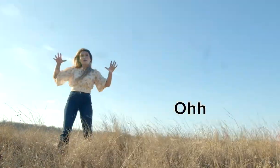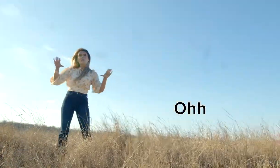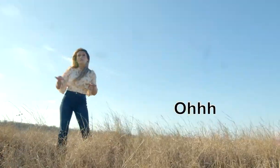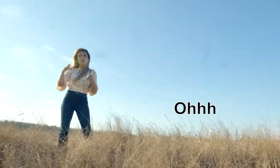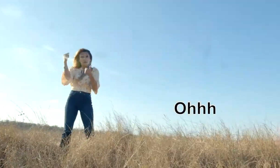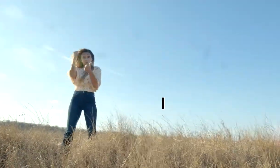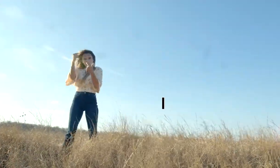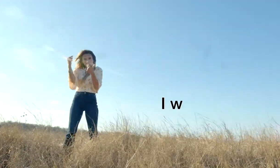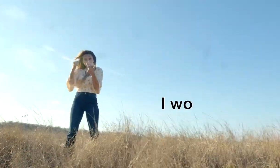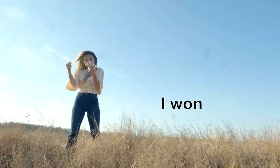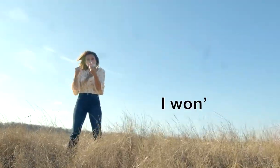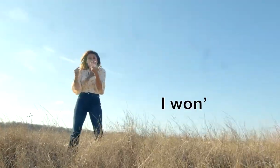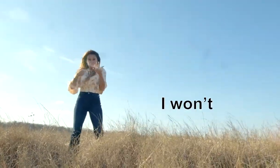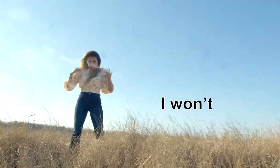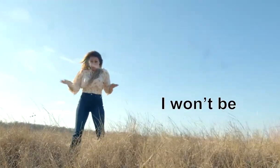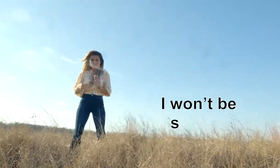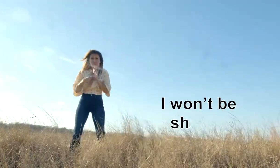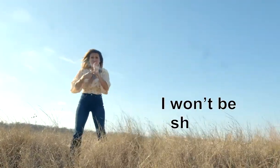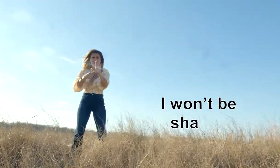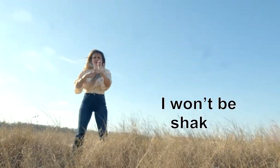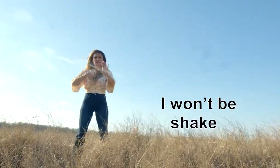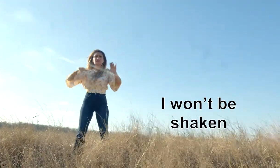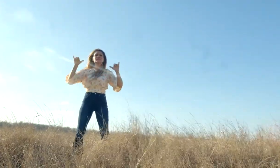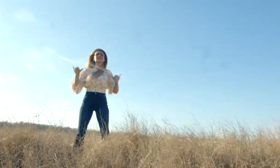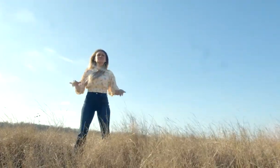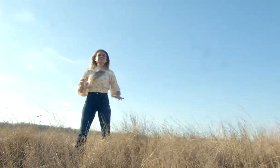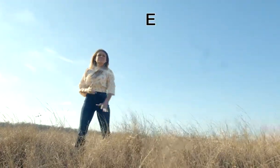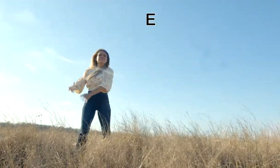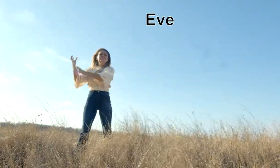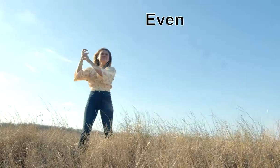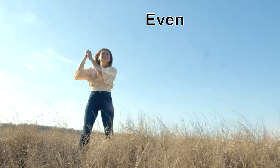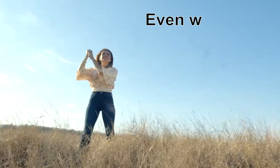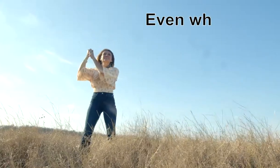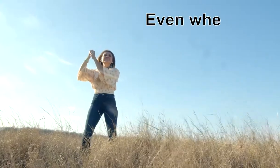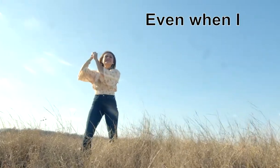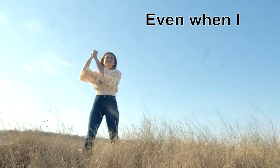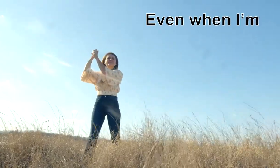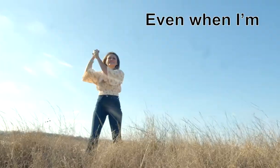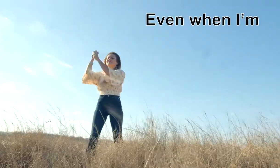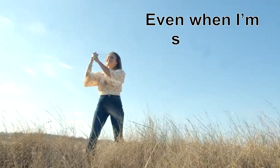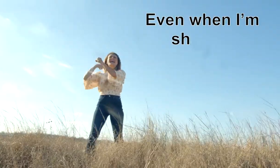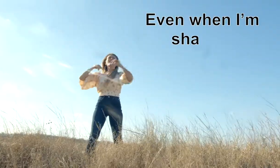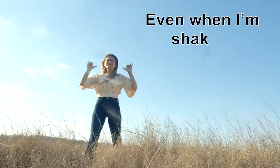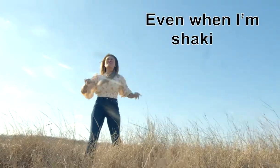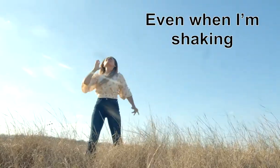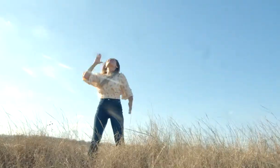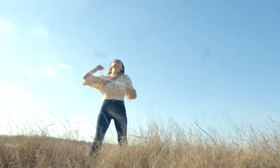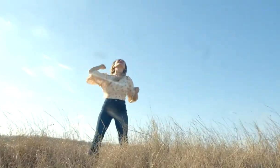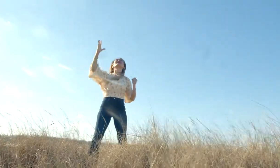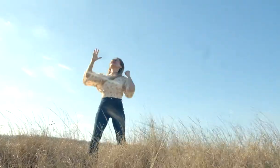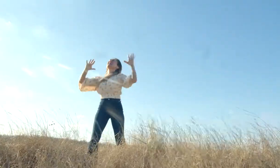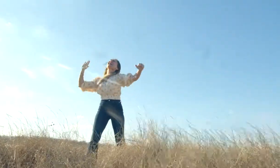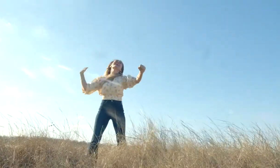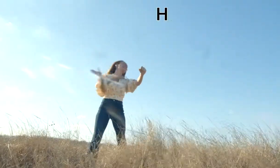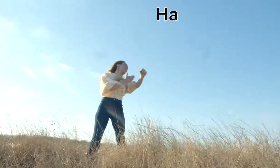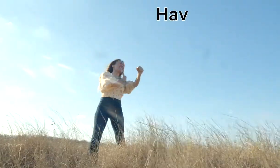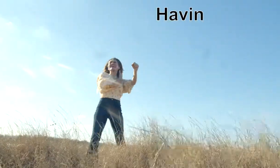Oh, I won't be shaken, even when I'm shaking. Having